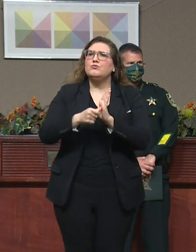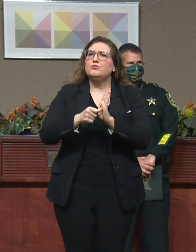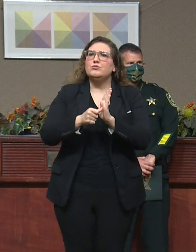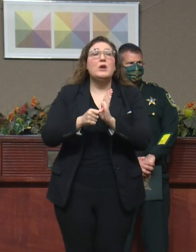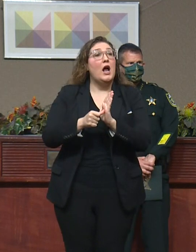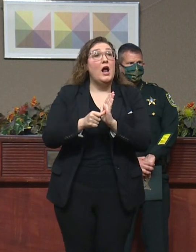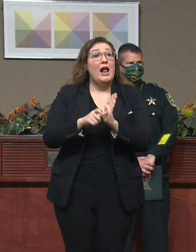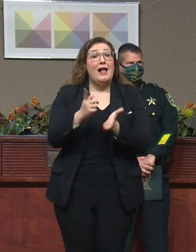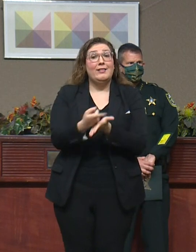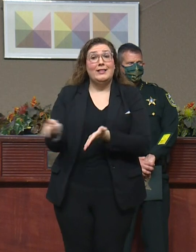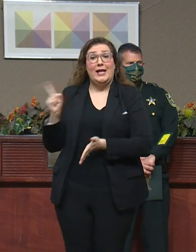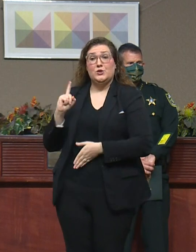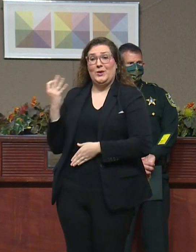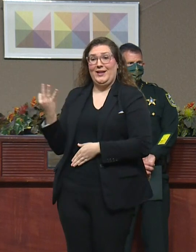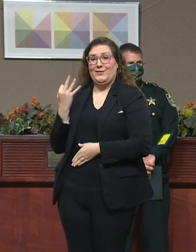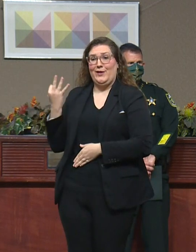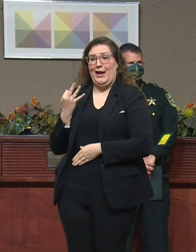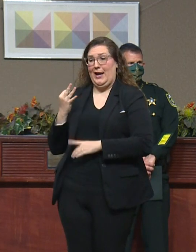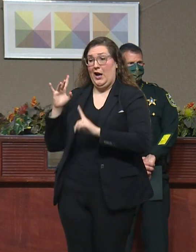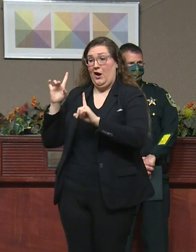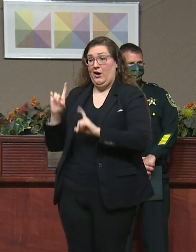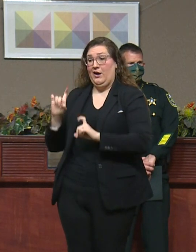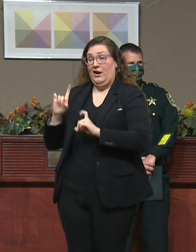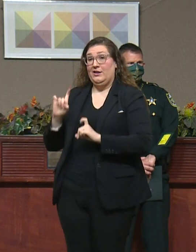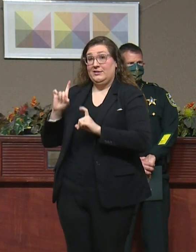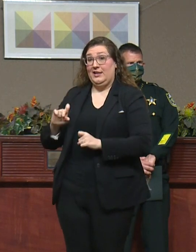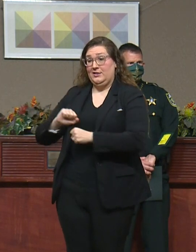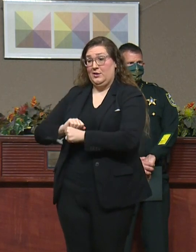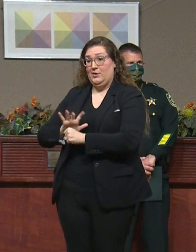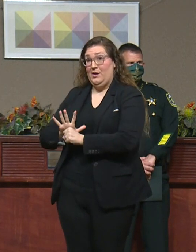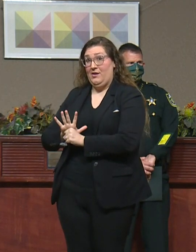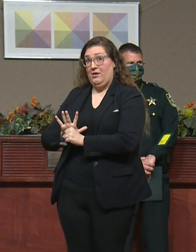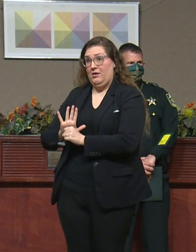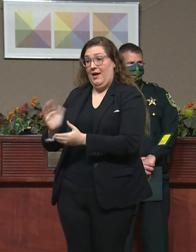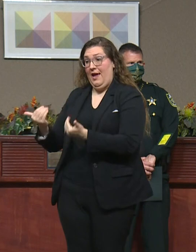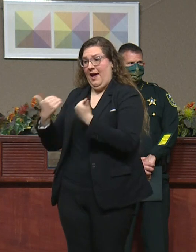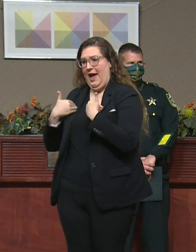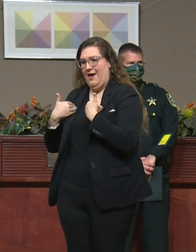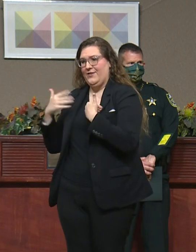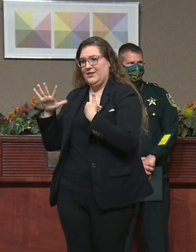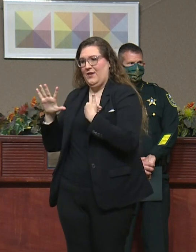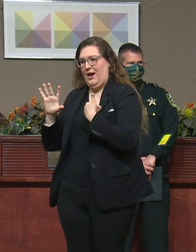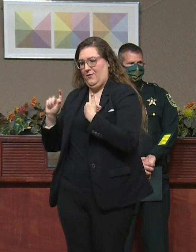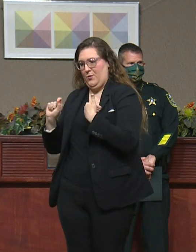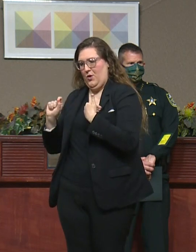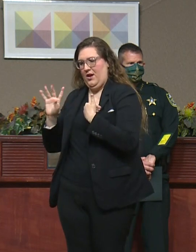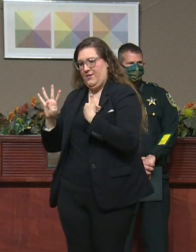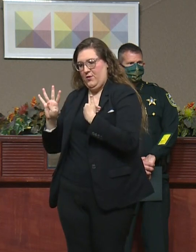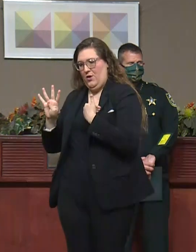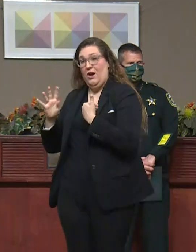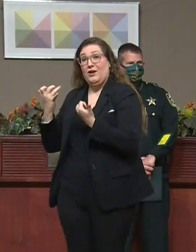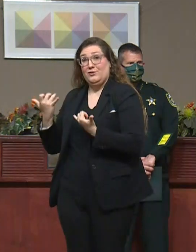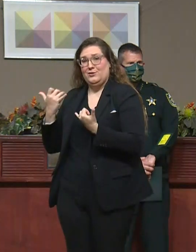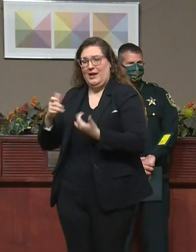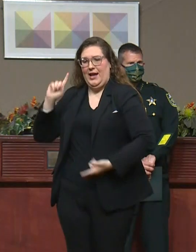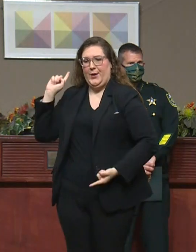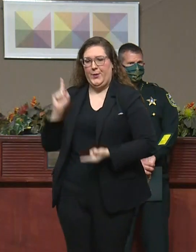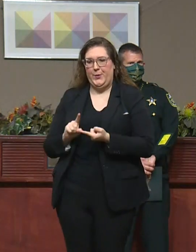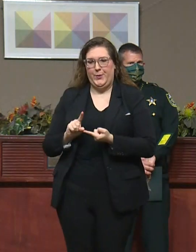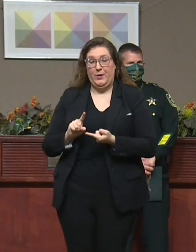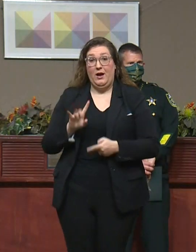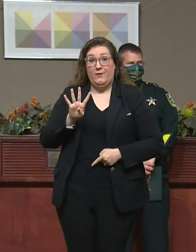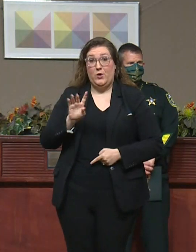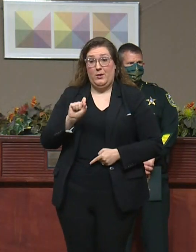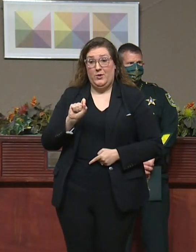last Friday, our positivity rate was 5.4. Today is 4.9, continue to decrease. And the last 2